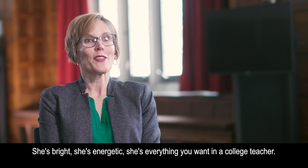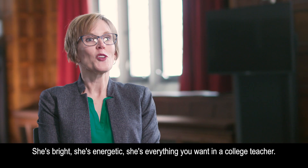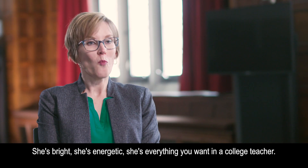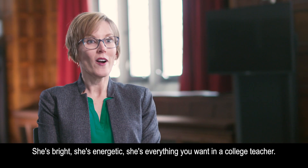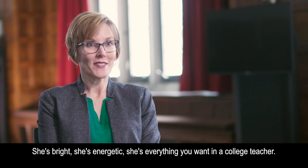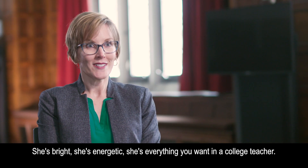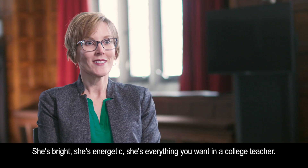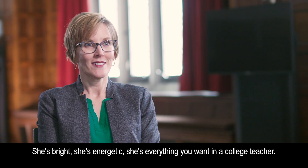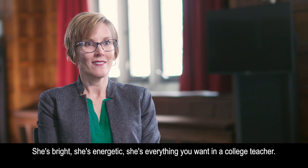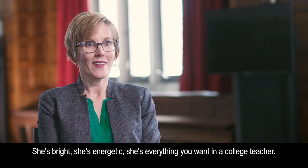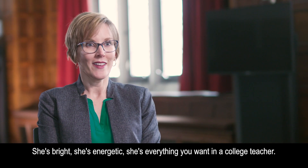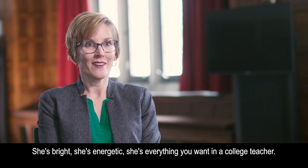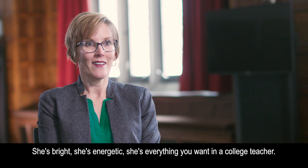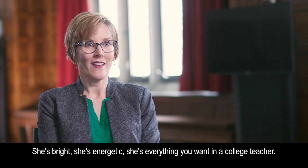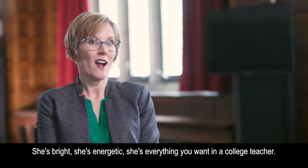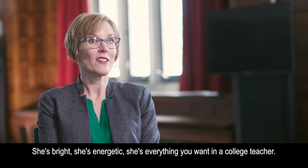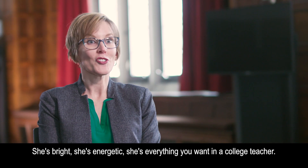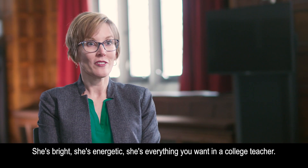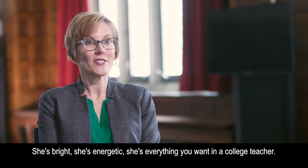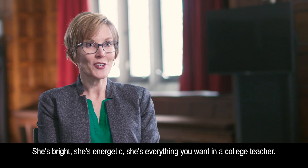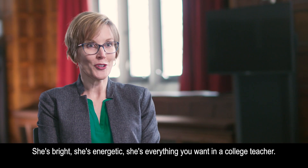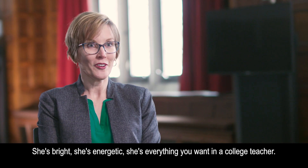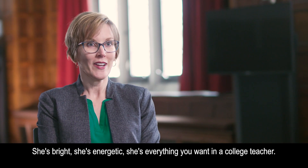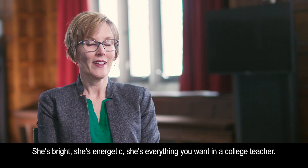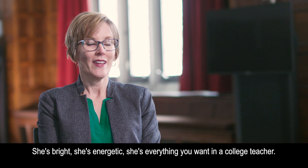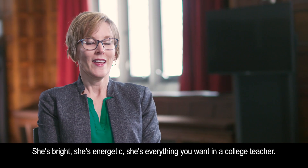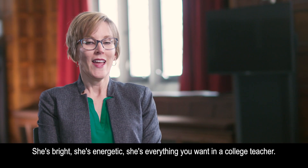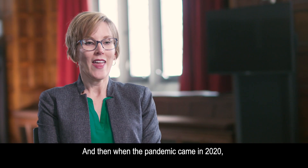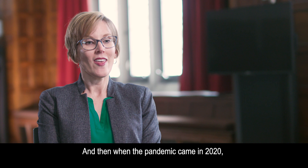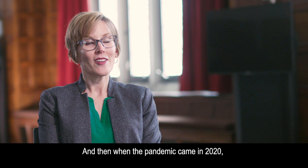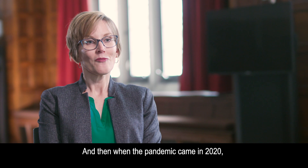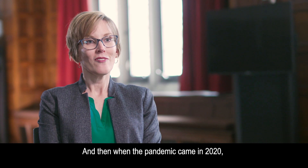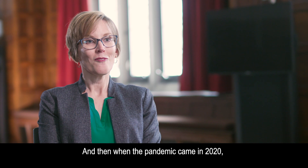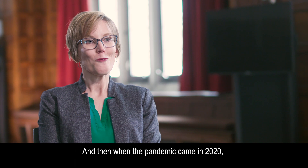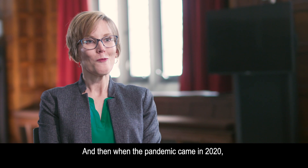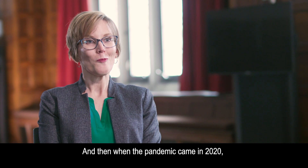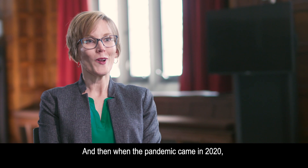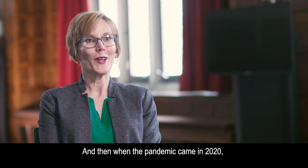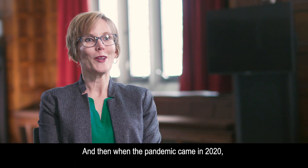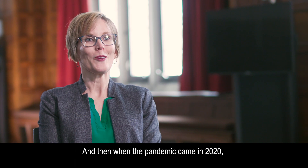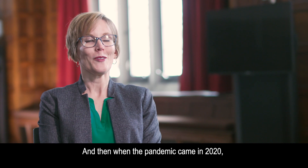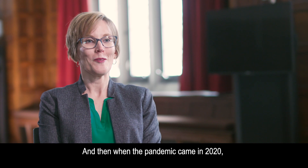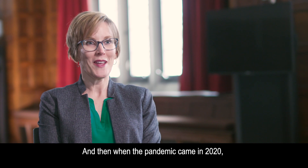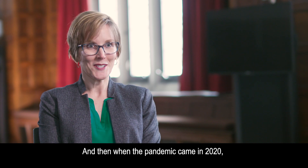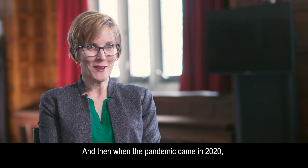you want in a college teacher. And then when the pandemic